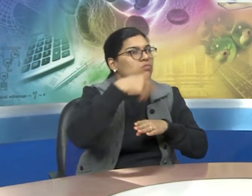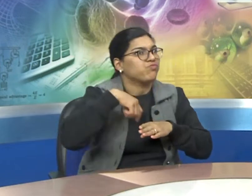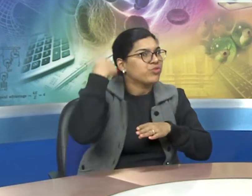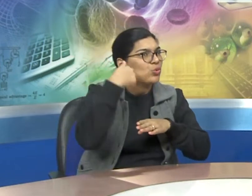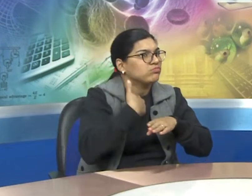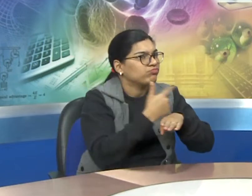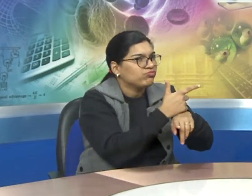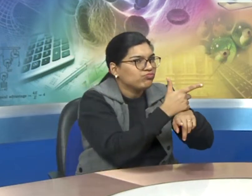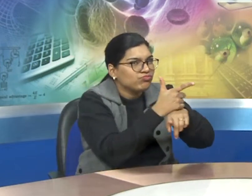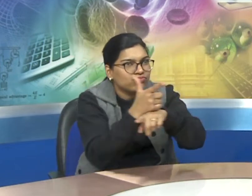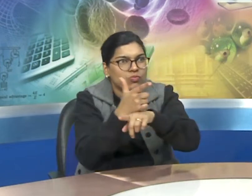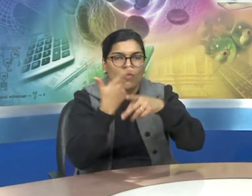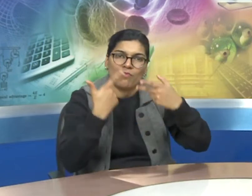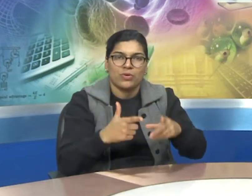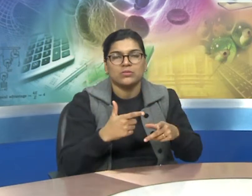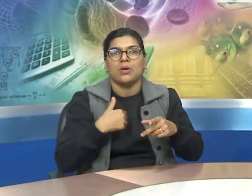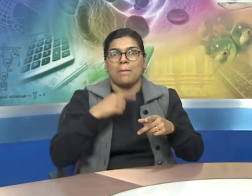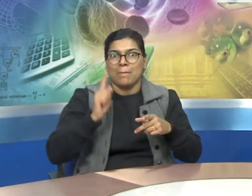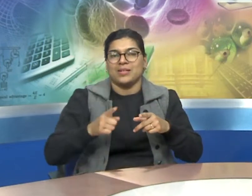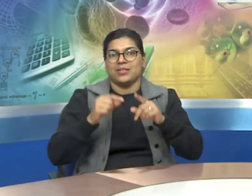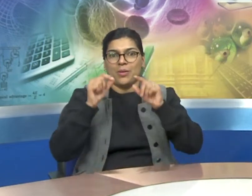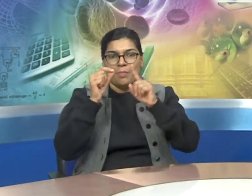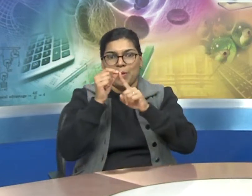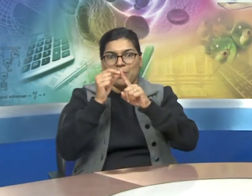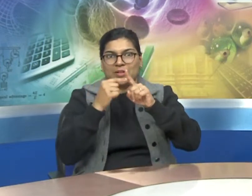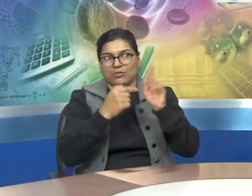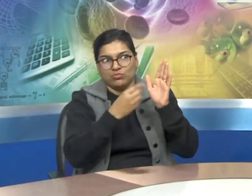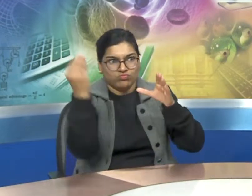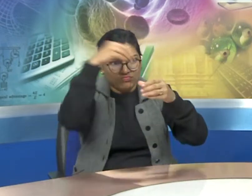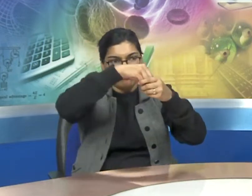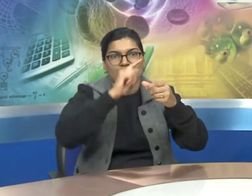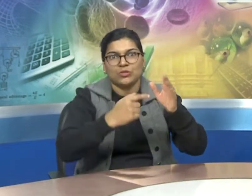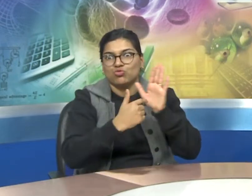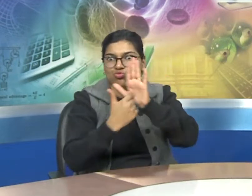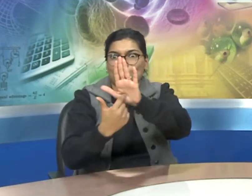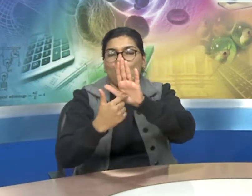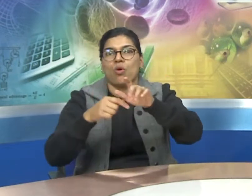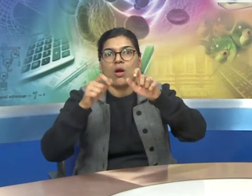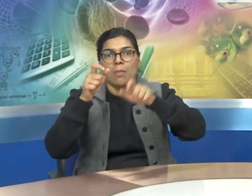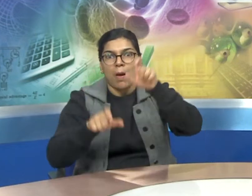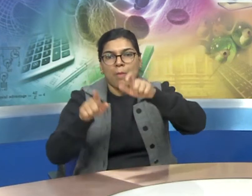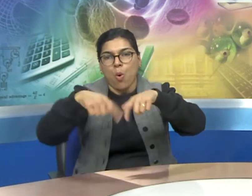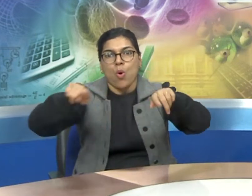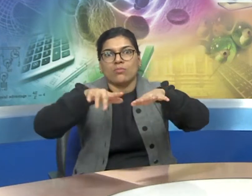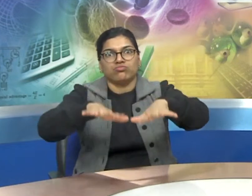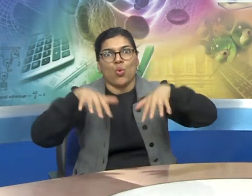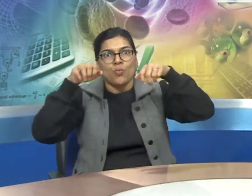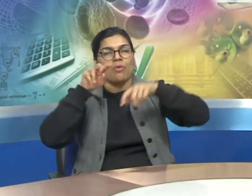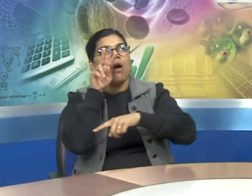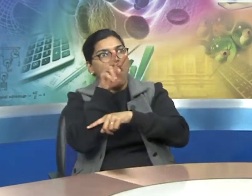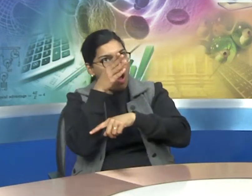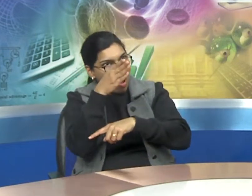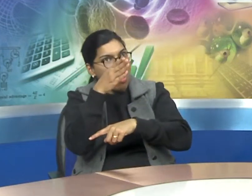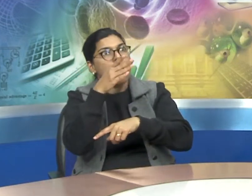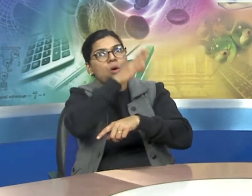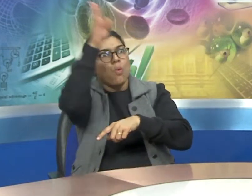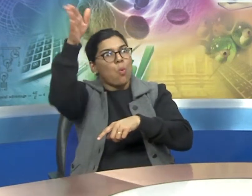For example, if I had been to a place and there I have made a video, and that video I want the audience